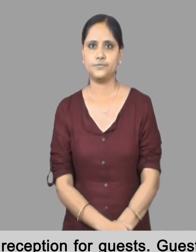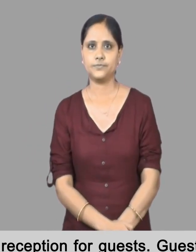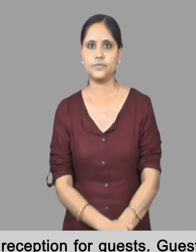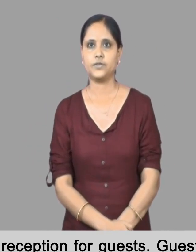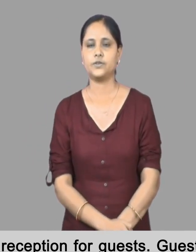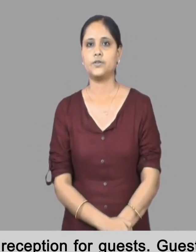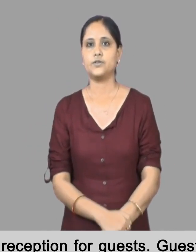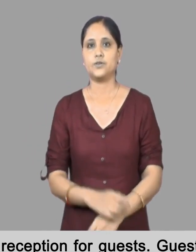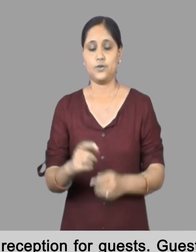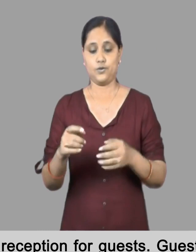reception for guests.